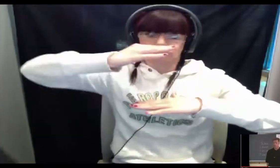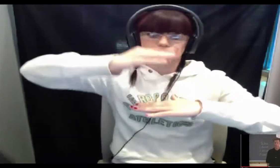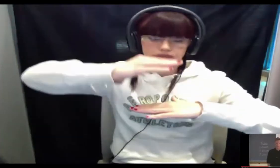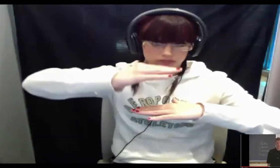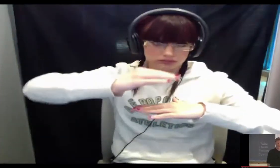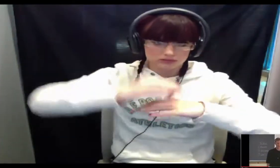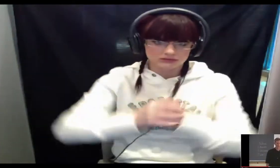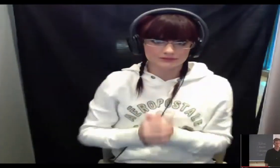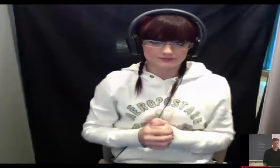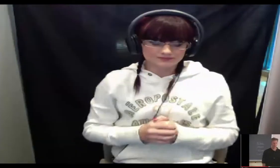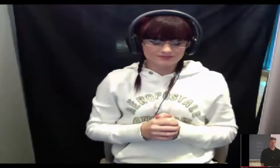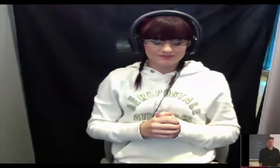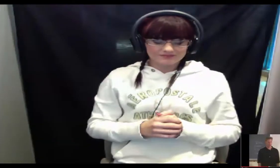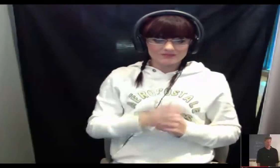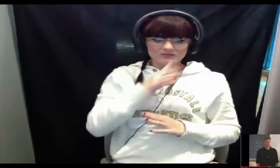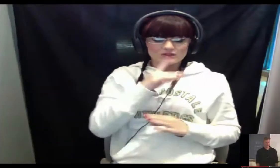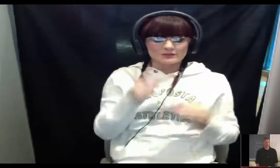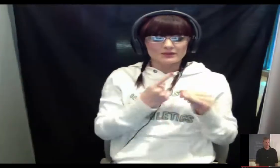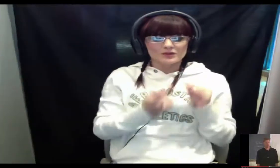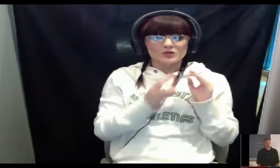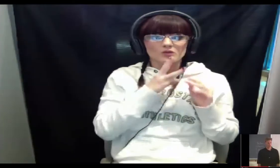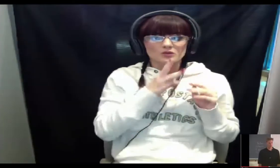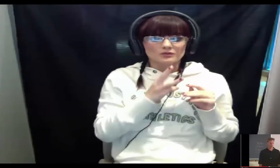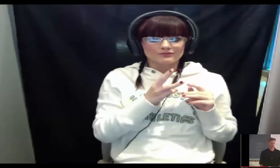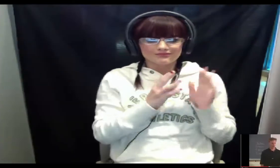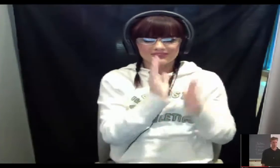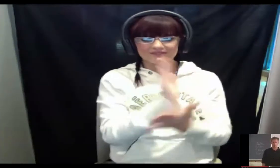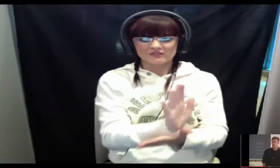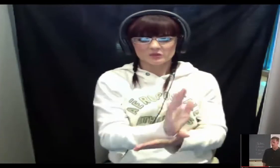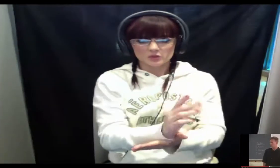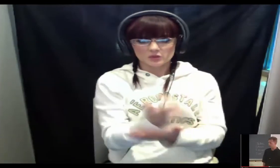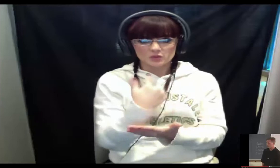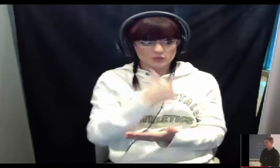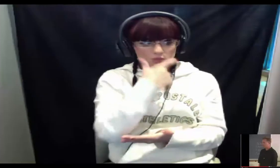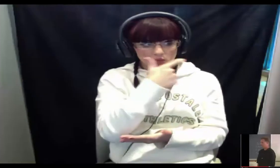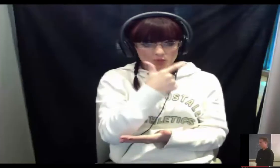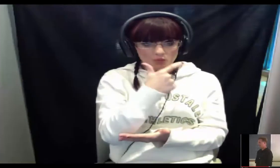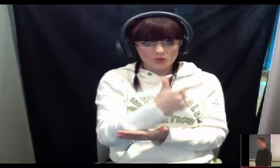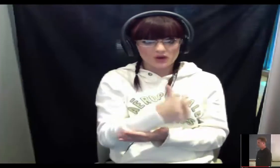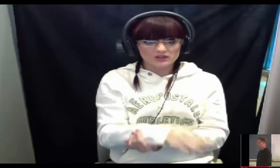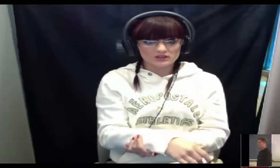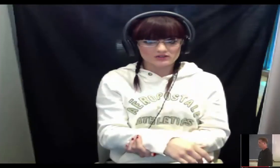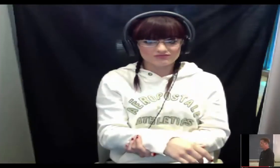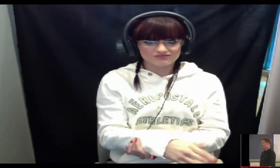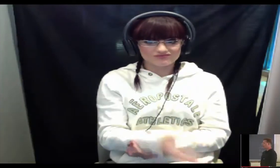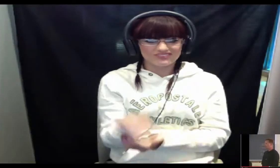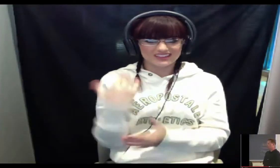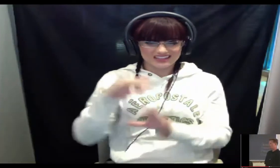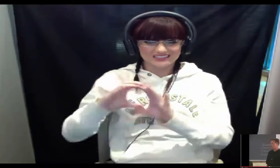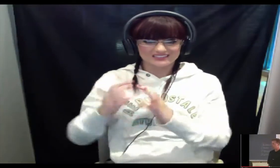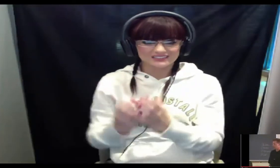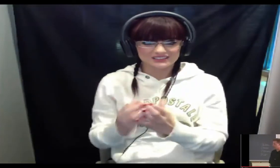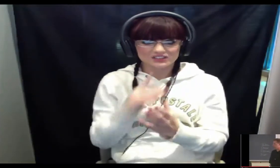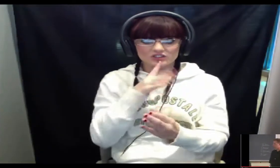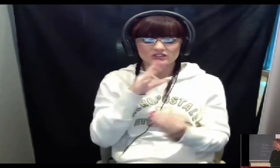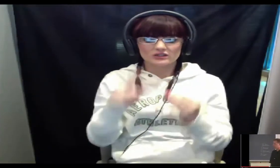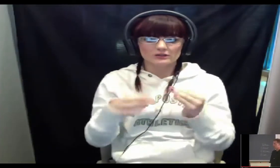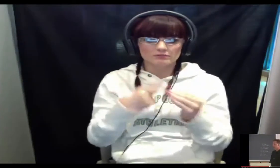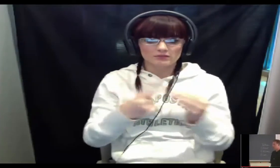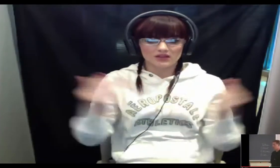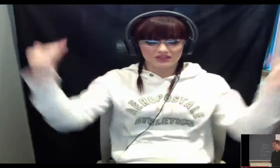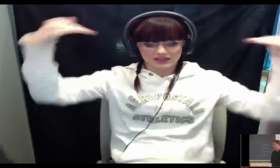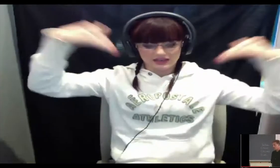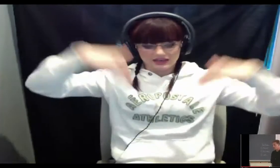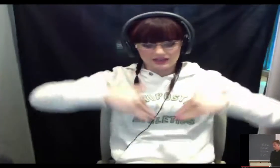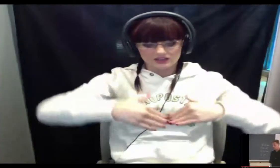last class period talking about those canyons and things up in Colorado and that tourist attraction over in England where they